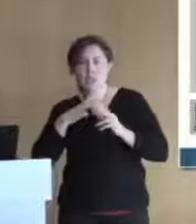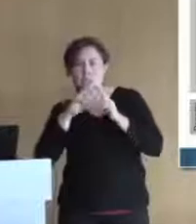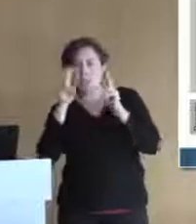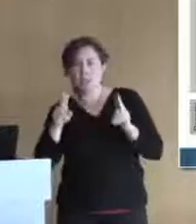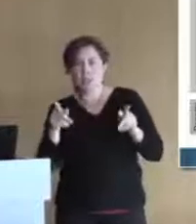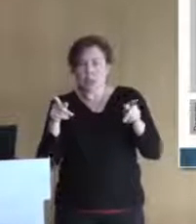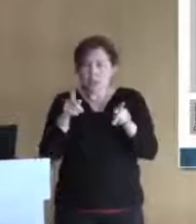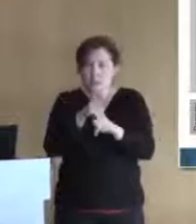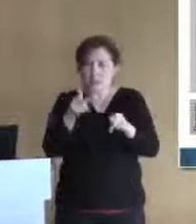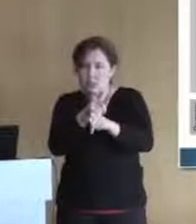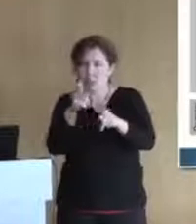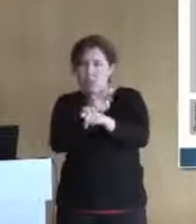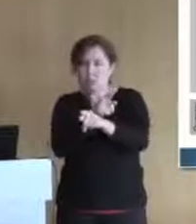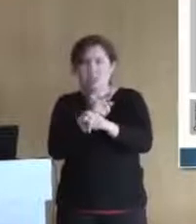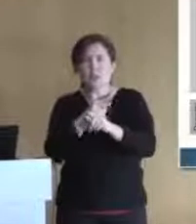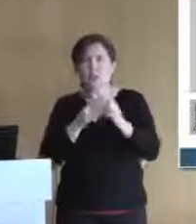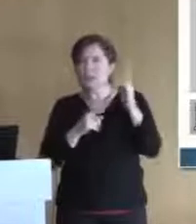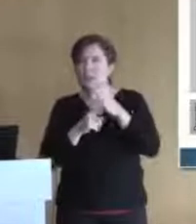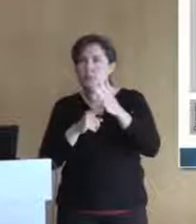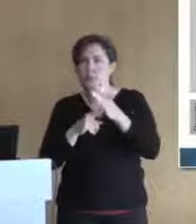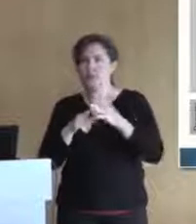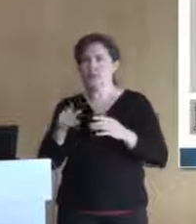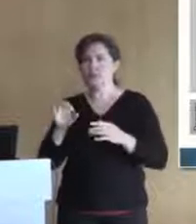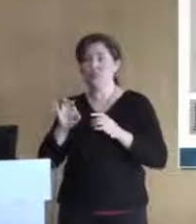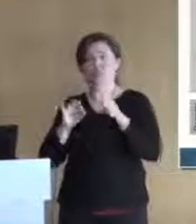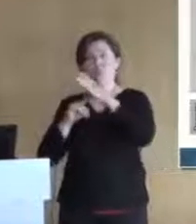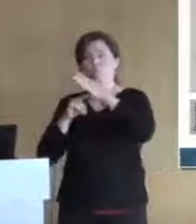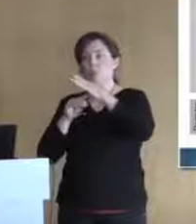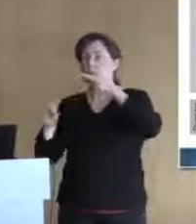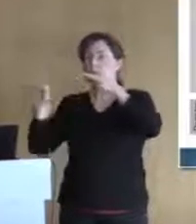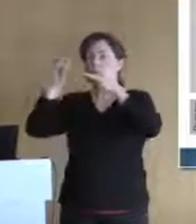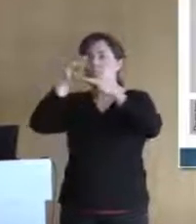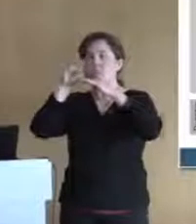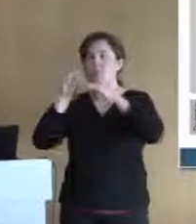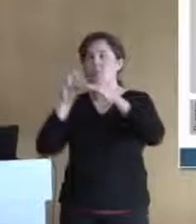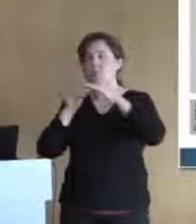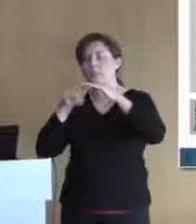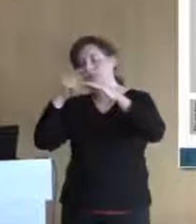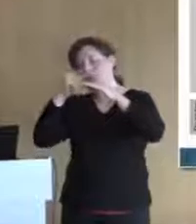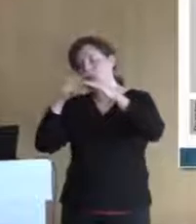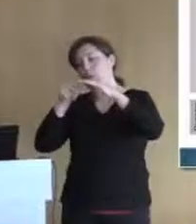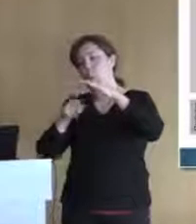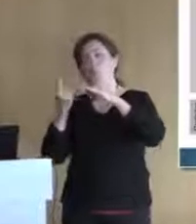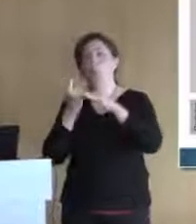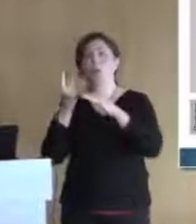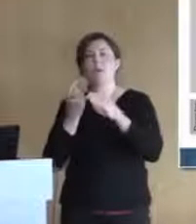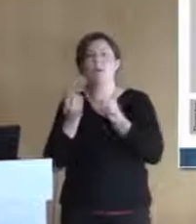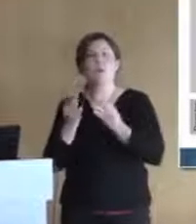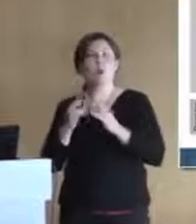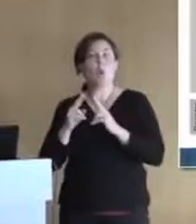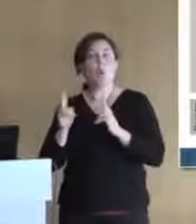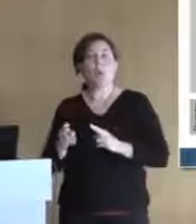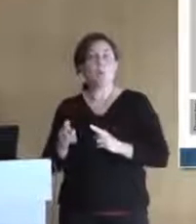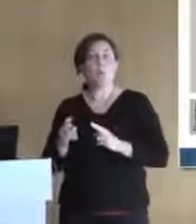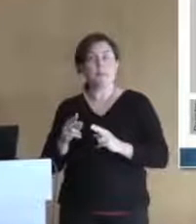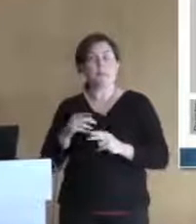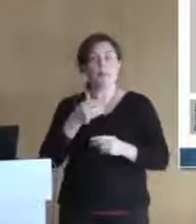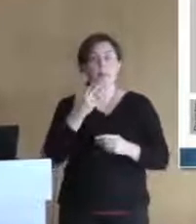get relocated. So if a person had an event in their life that led them to actually